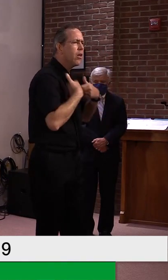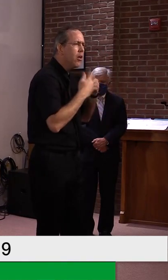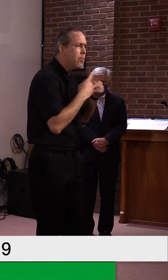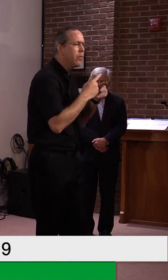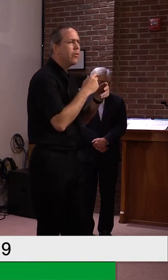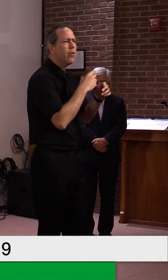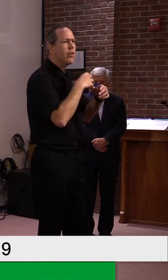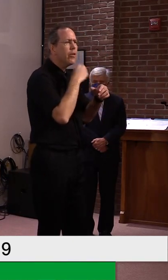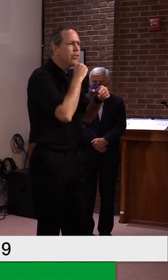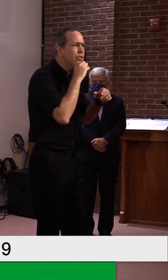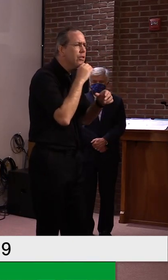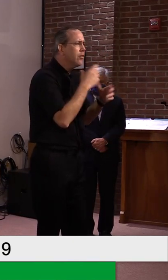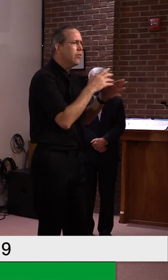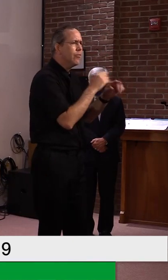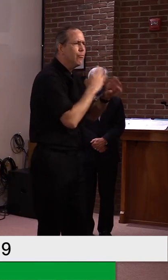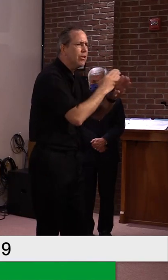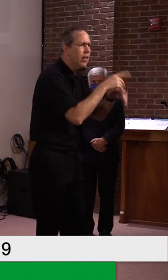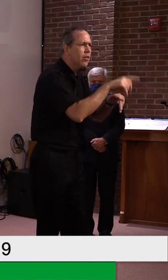Thank you.